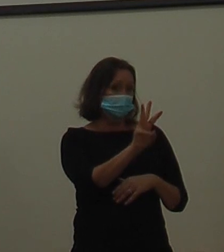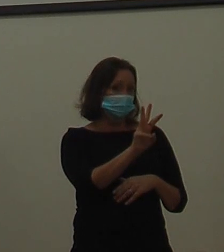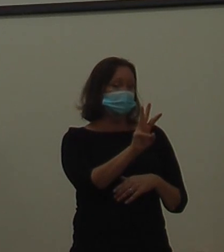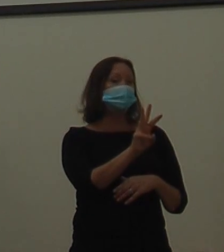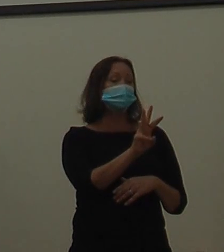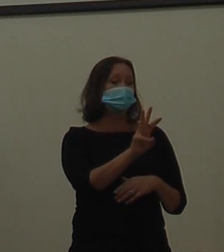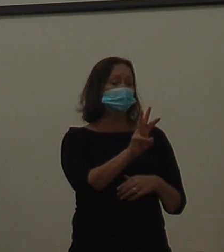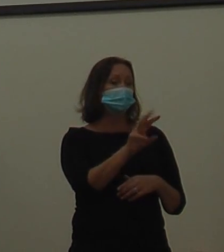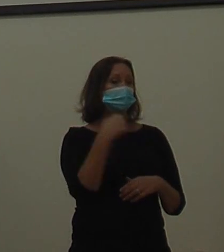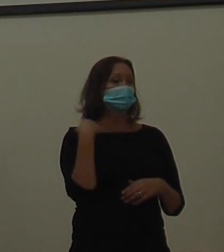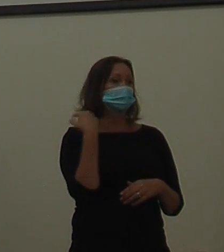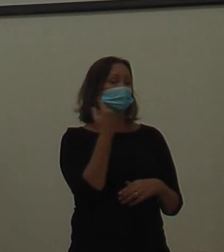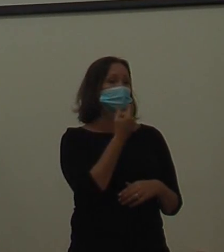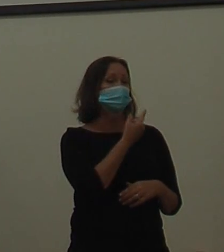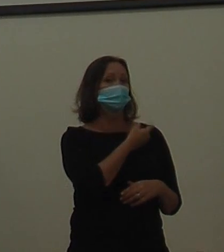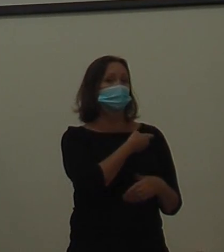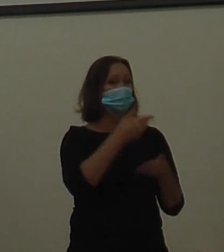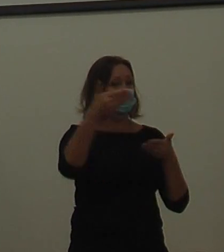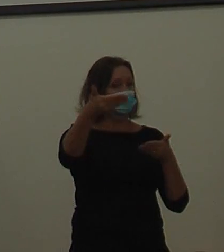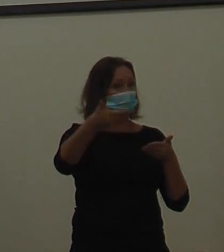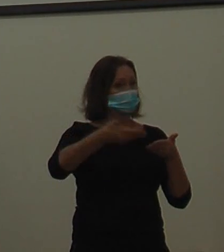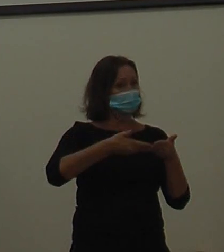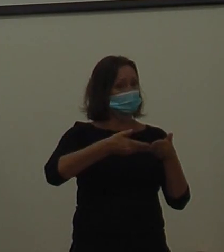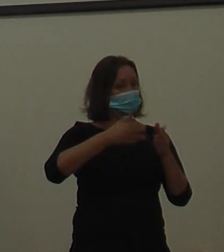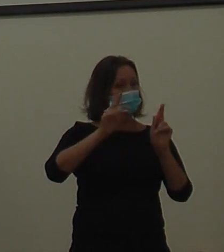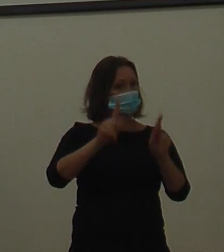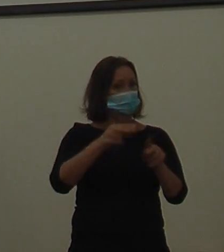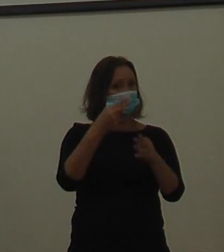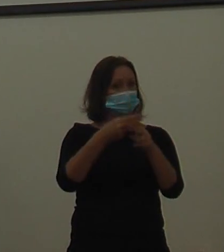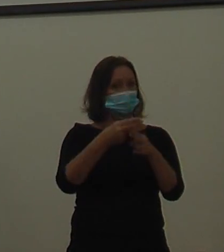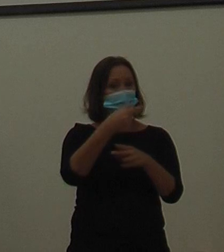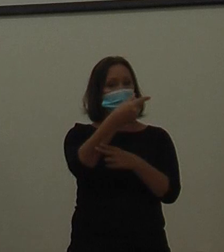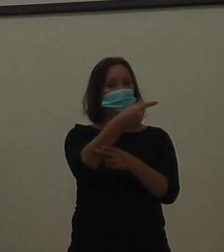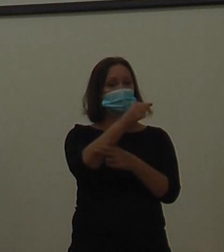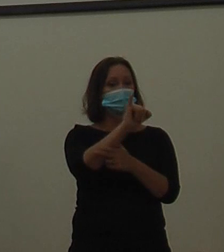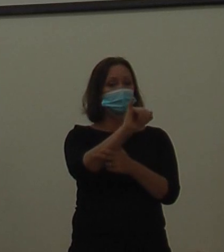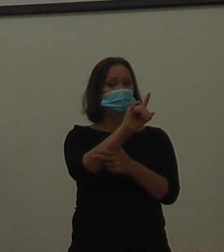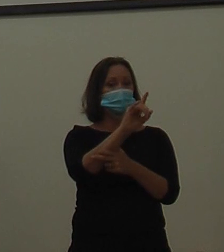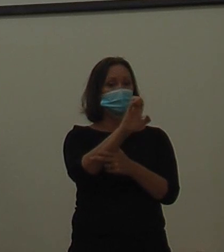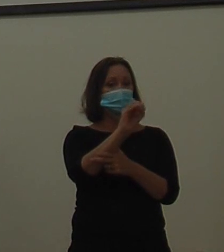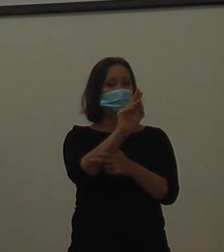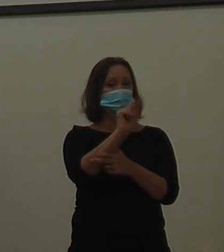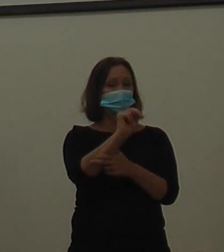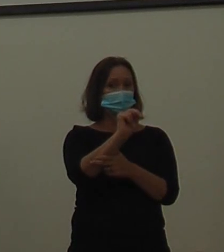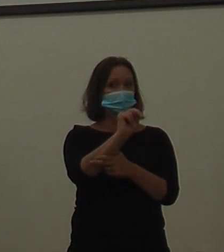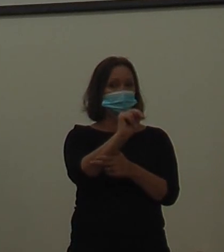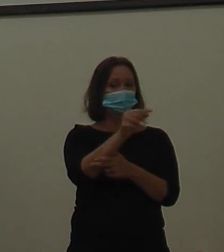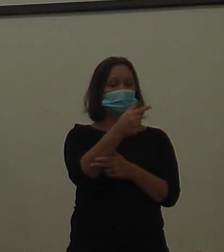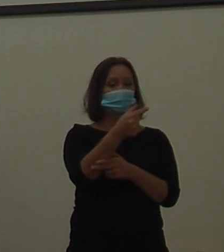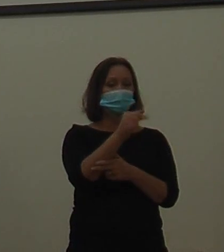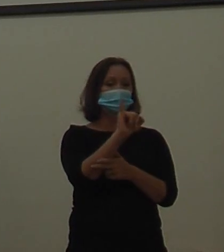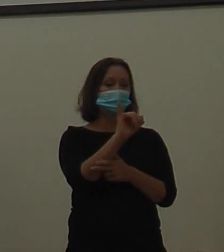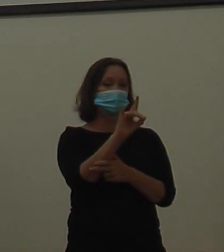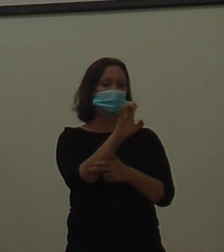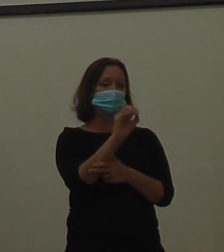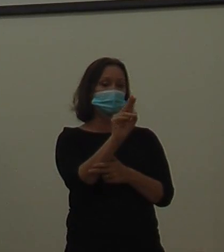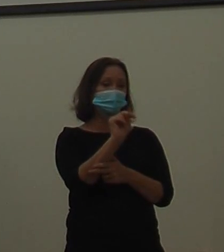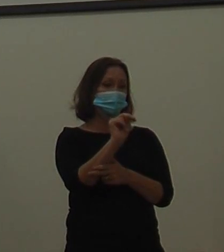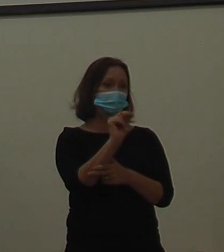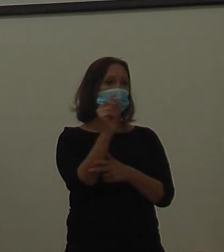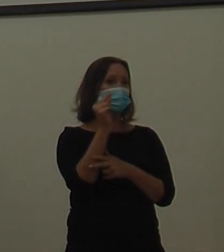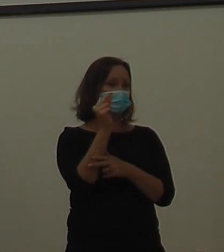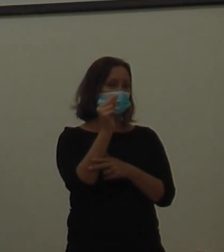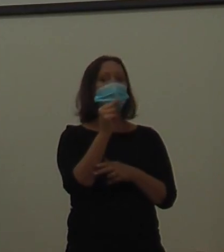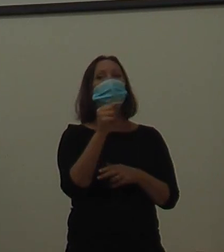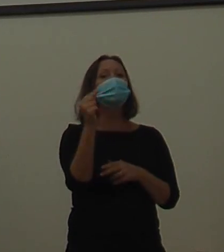we're introduced to a gentleman named Gideon. Now, Gideon is one of my